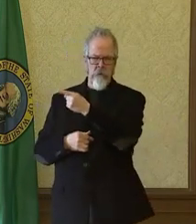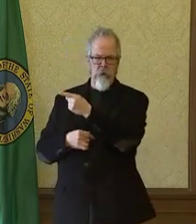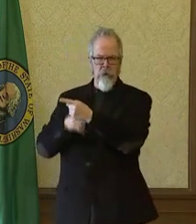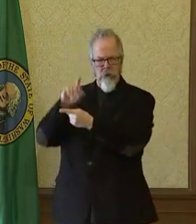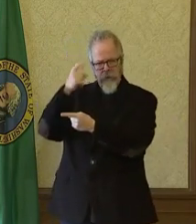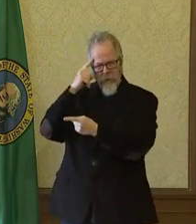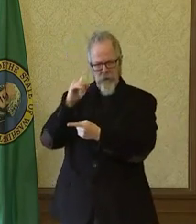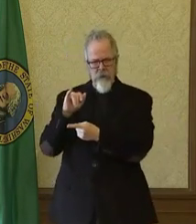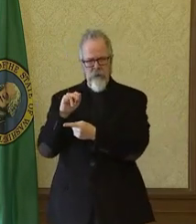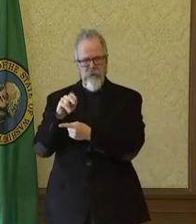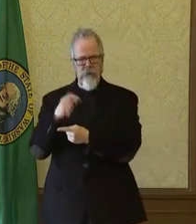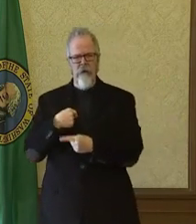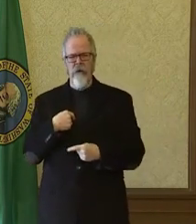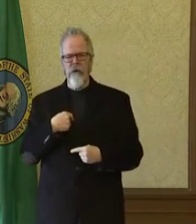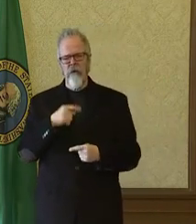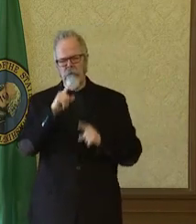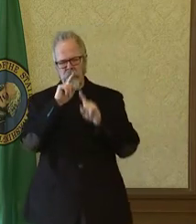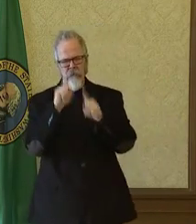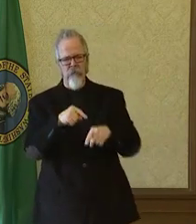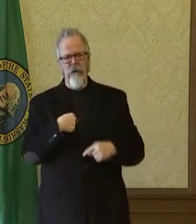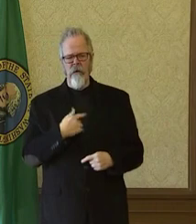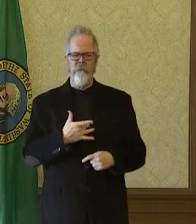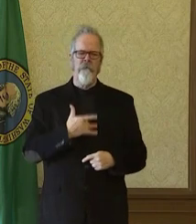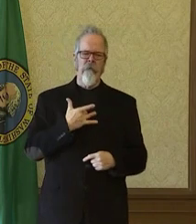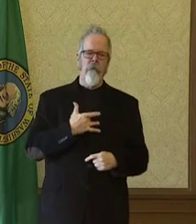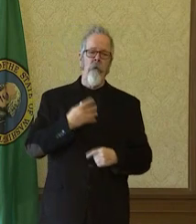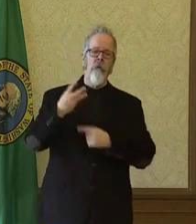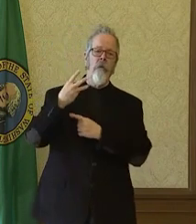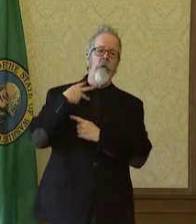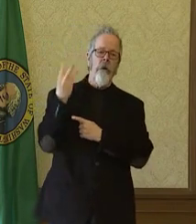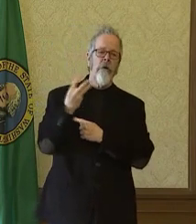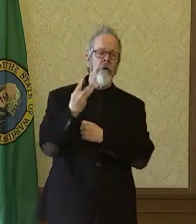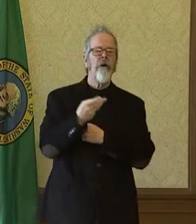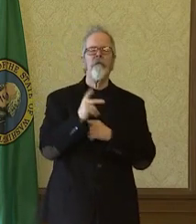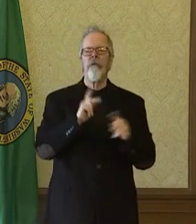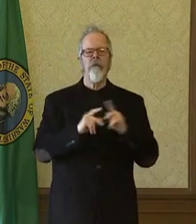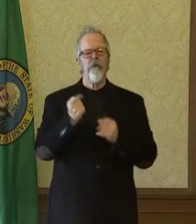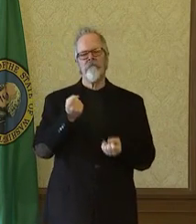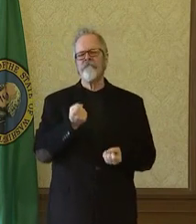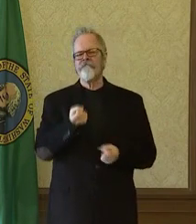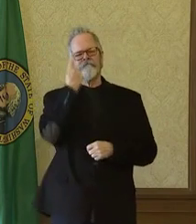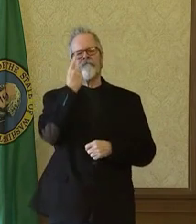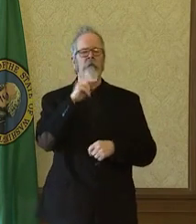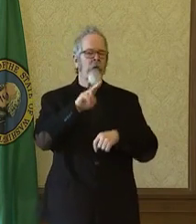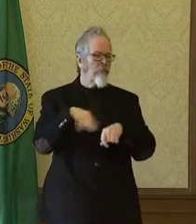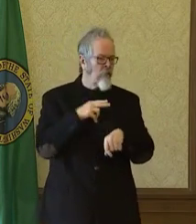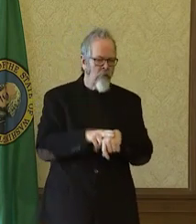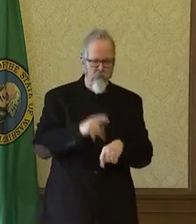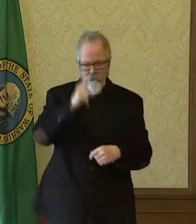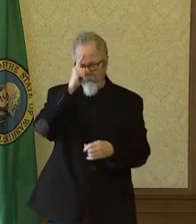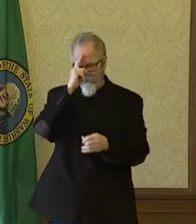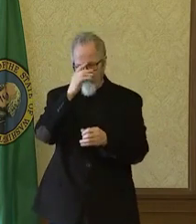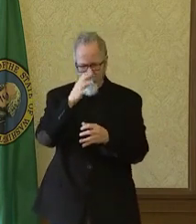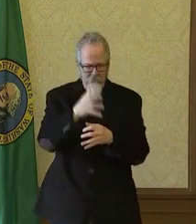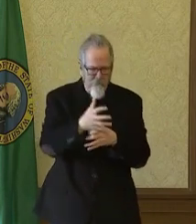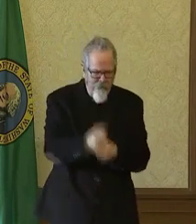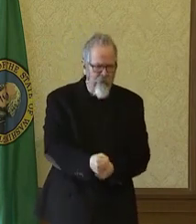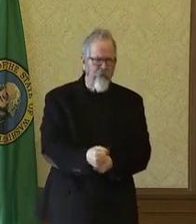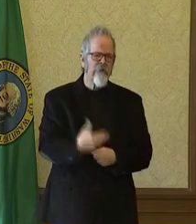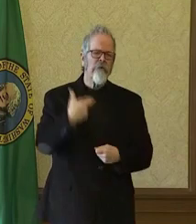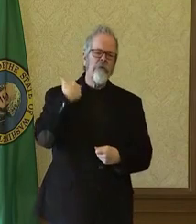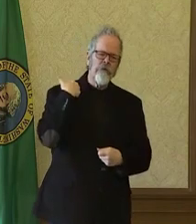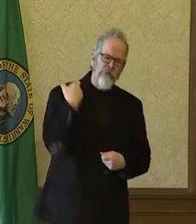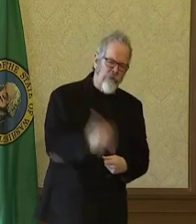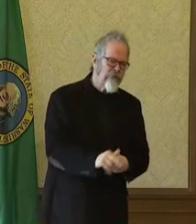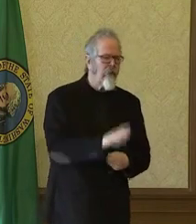comfort and hope and the benefits of faith. We understand that very deeply. But we also understand that it can be a